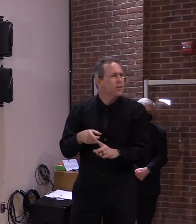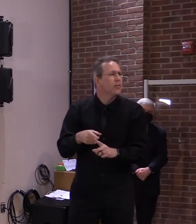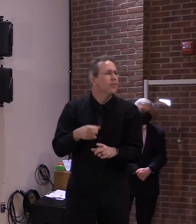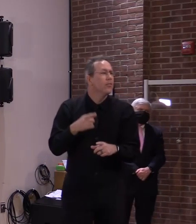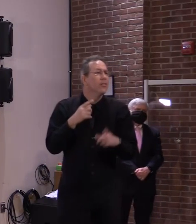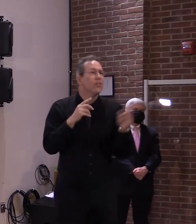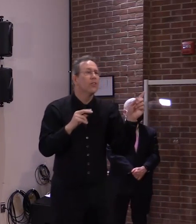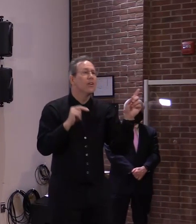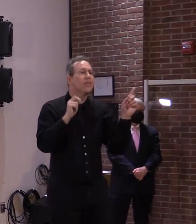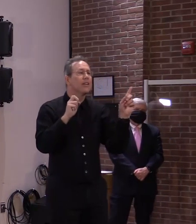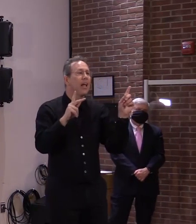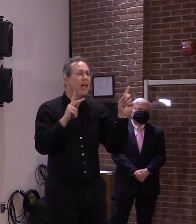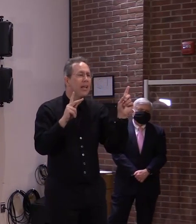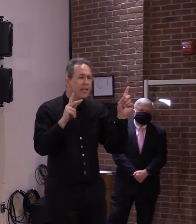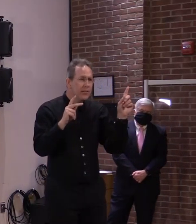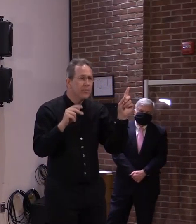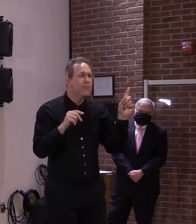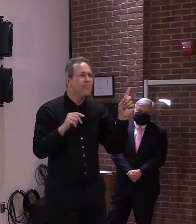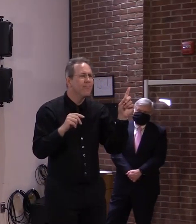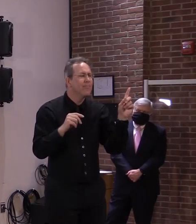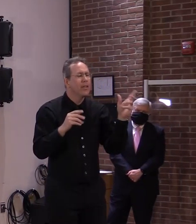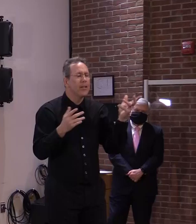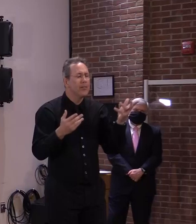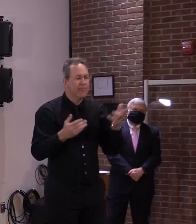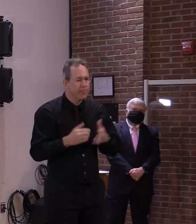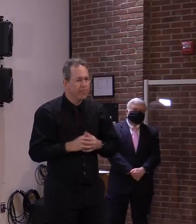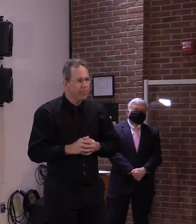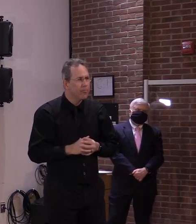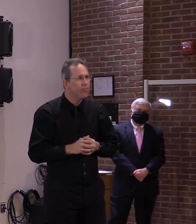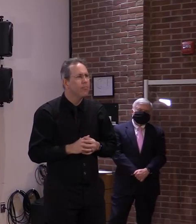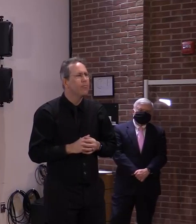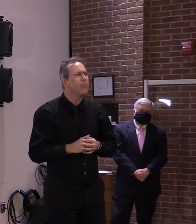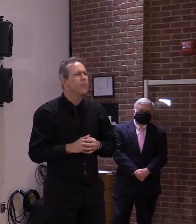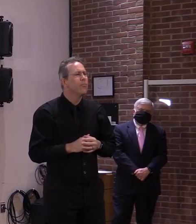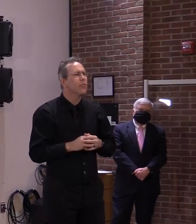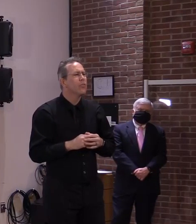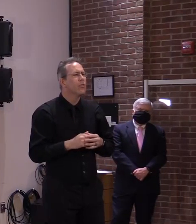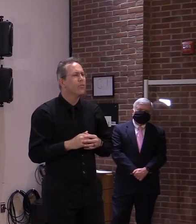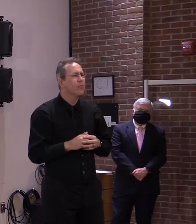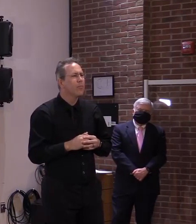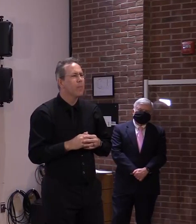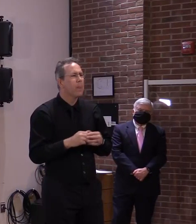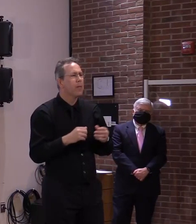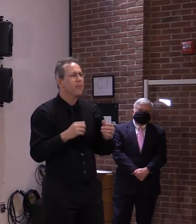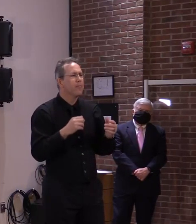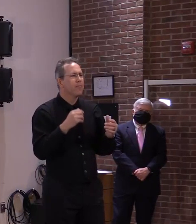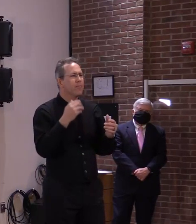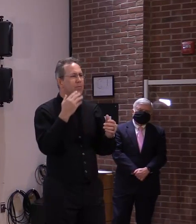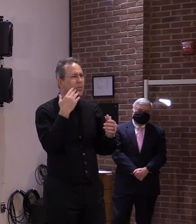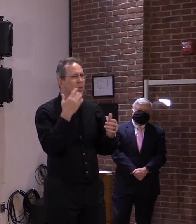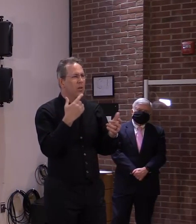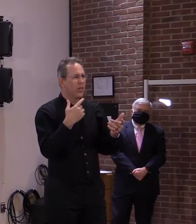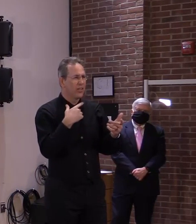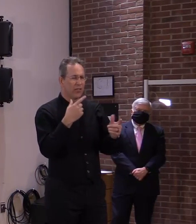a 30,000-foot view, if you will, given the recent surge in cases in the kingdom